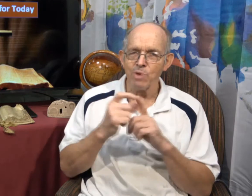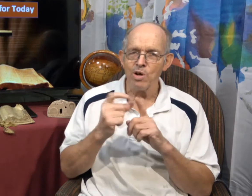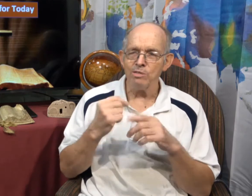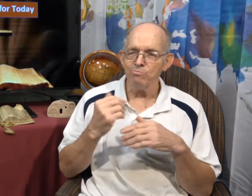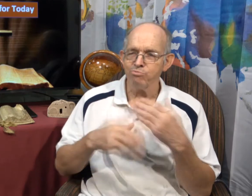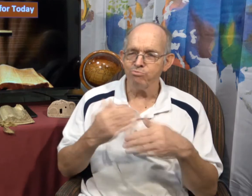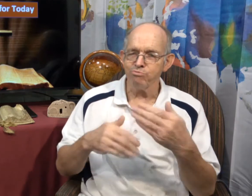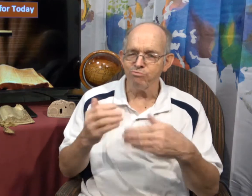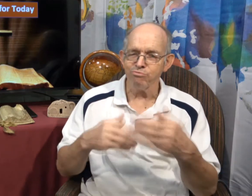Word.